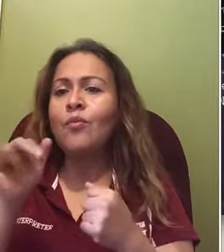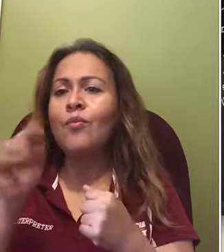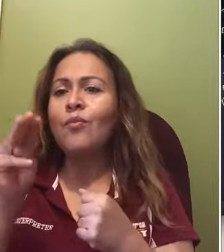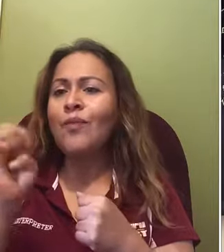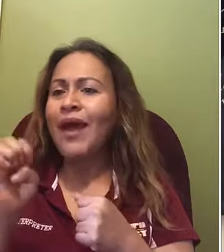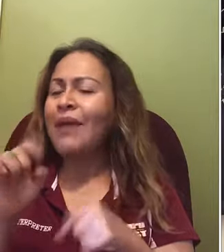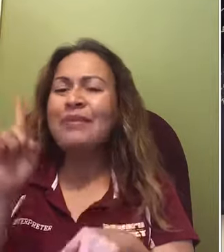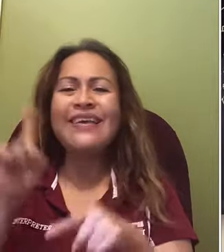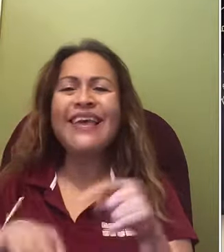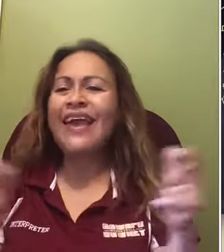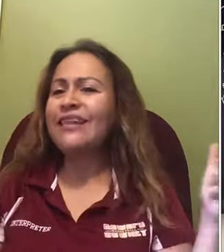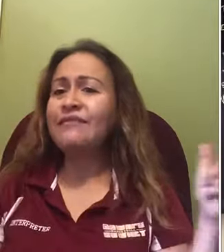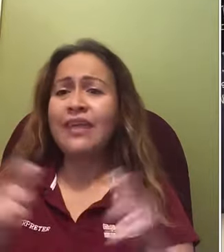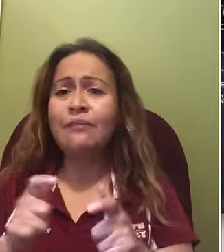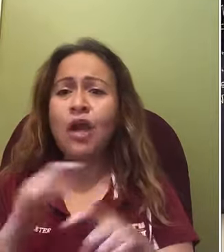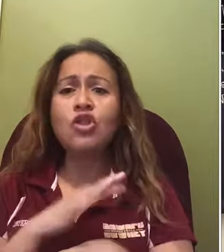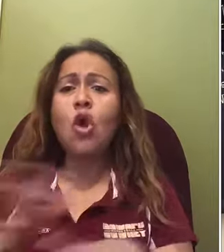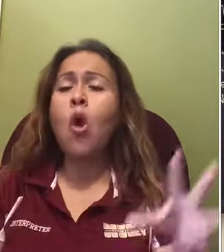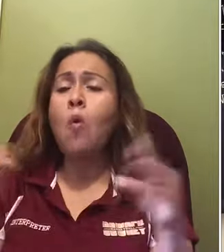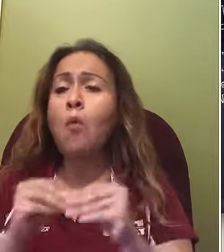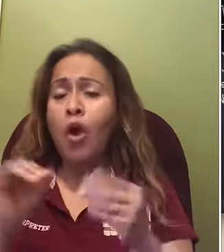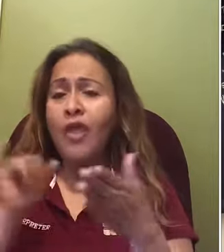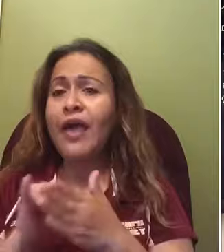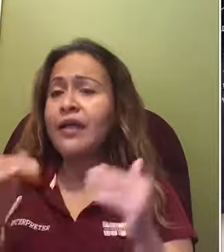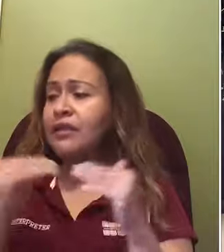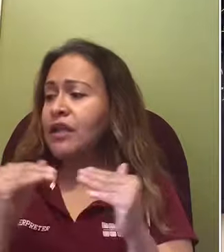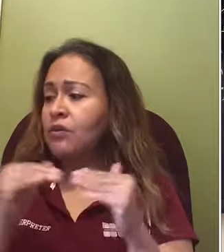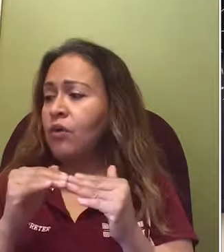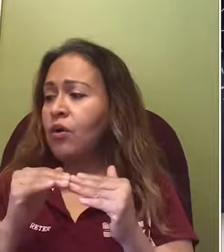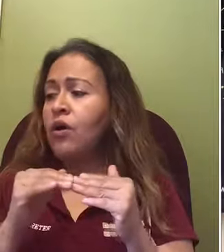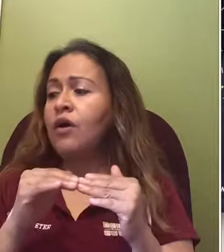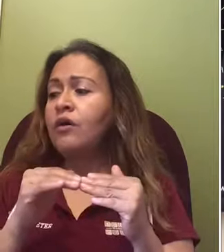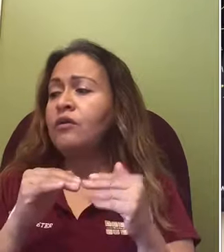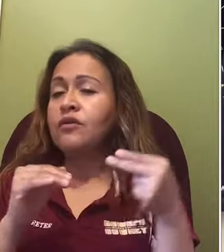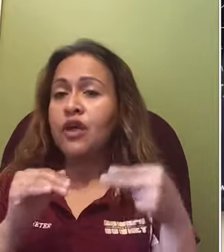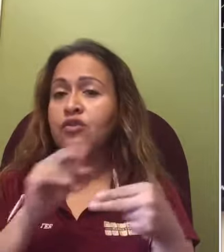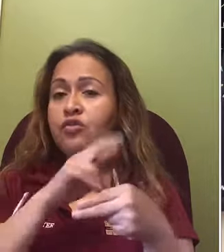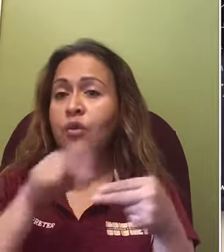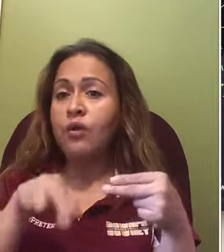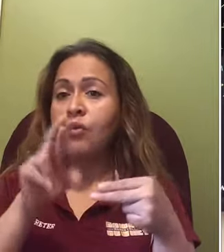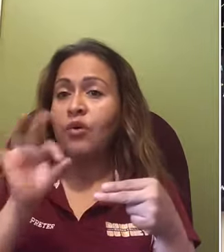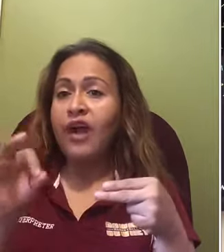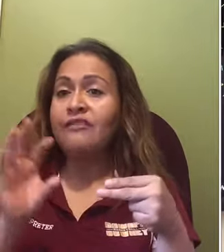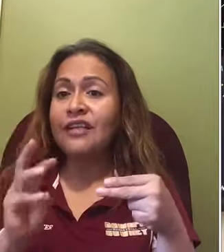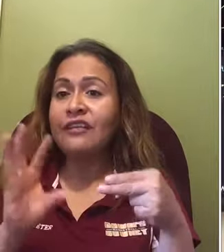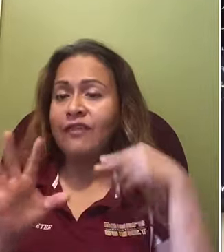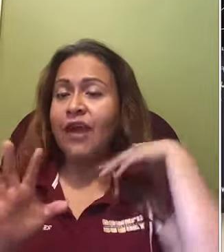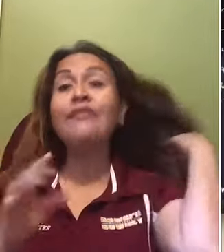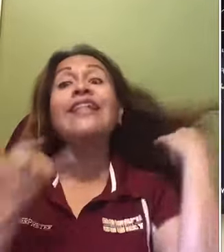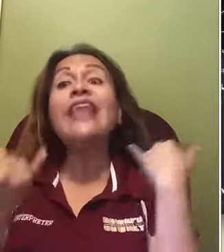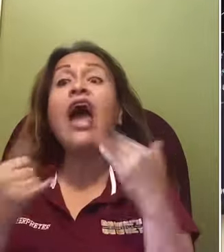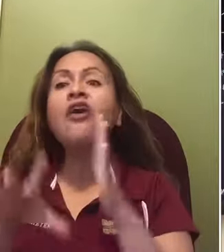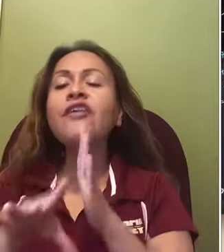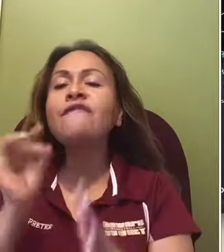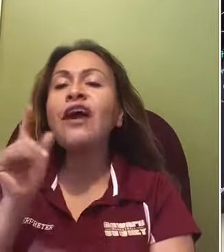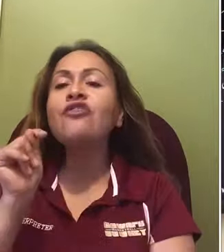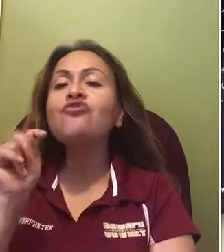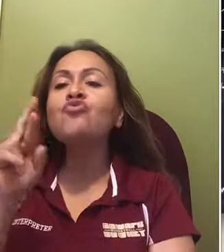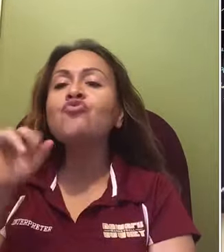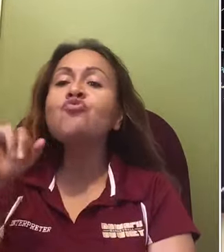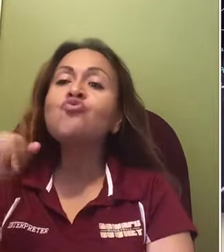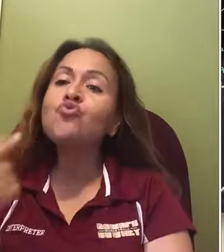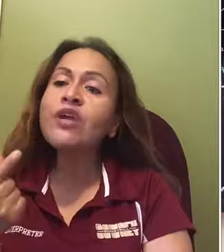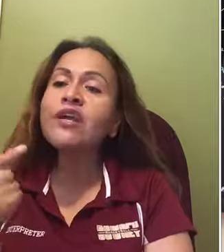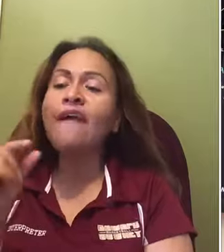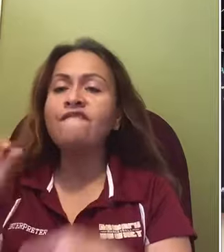this anymore. So this is equal to the square root of 65. Now let's find the trig. Let's find the